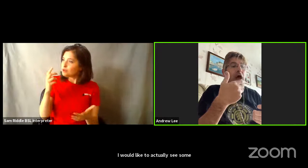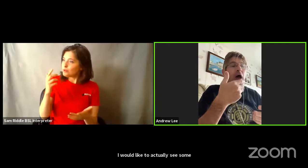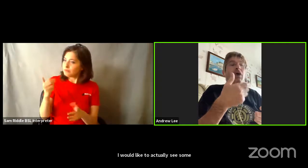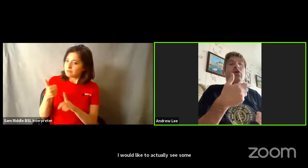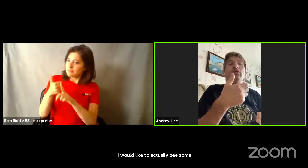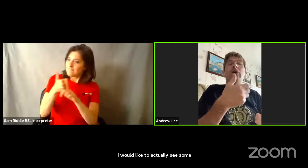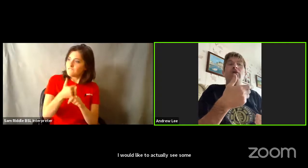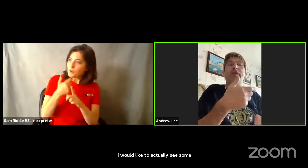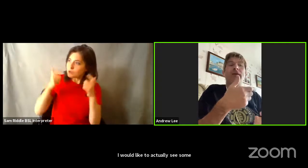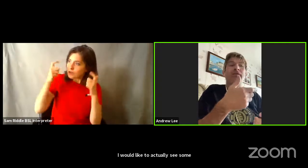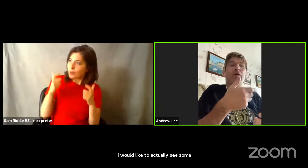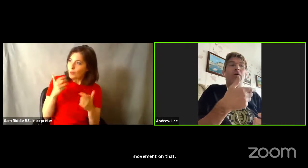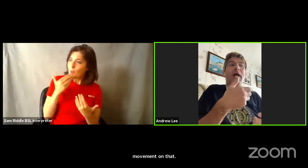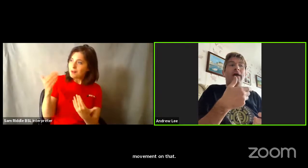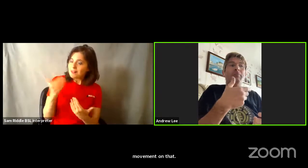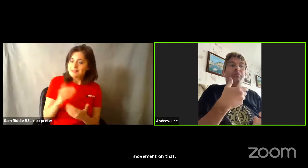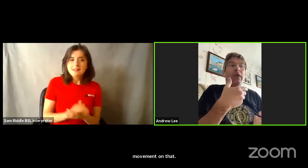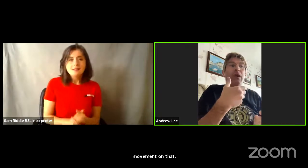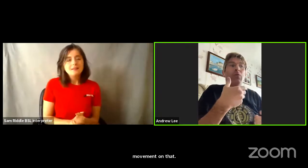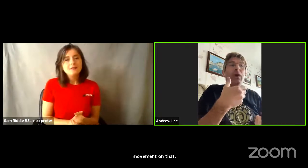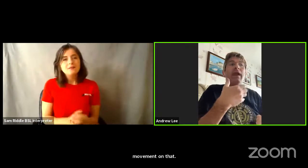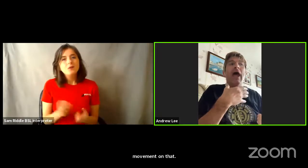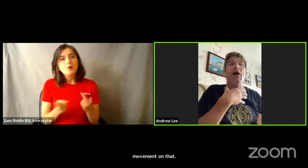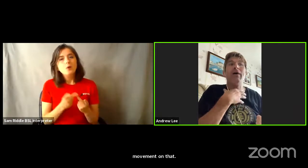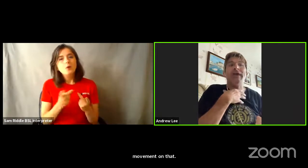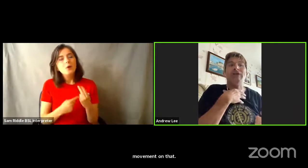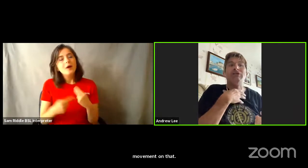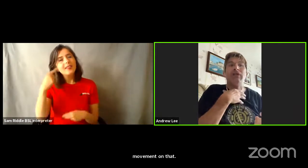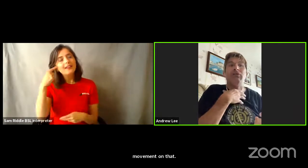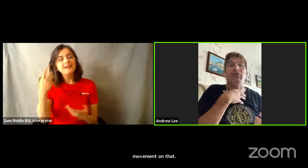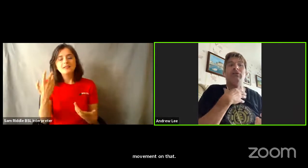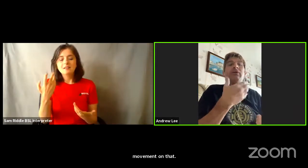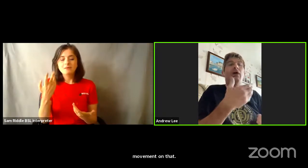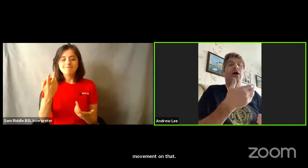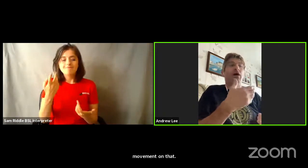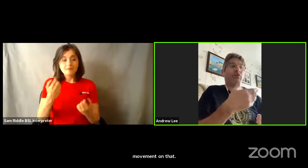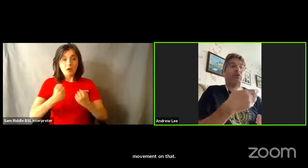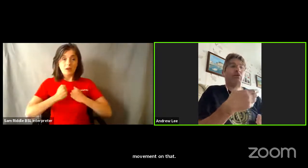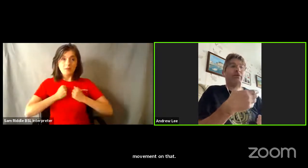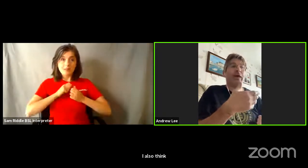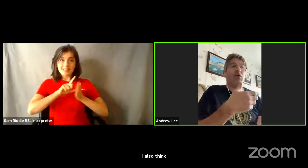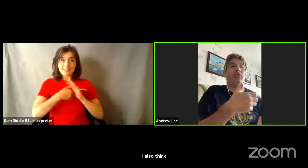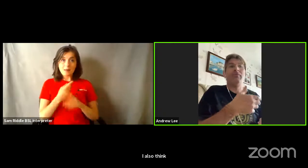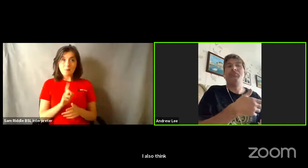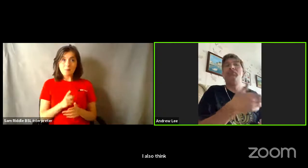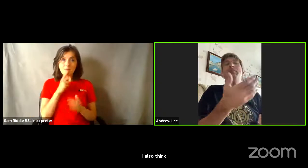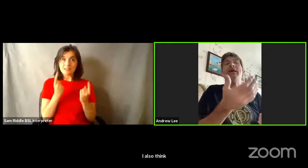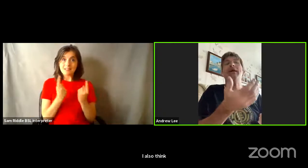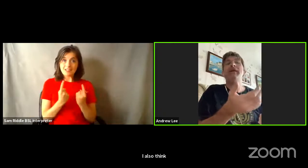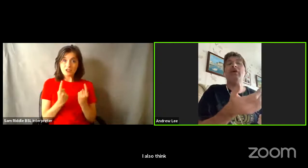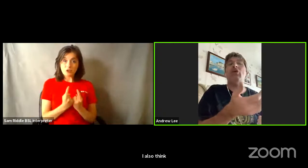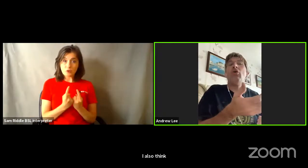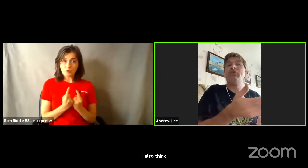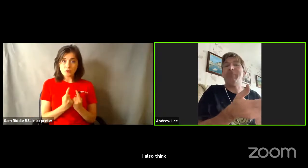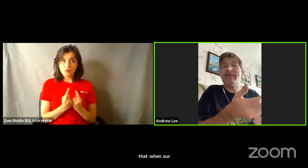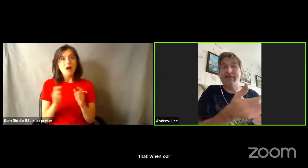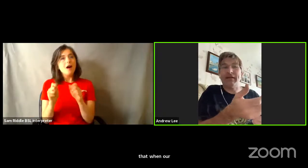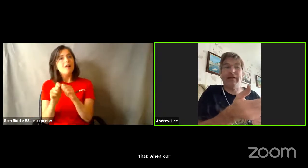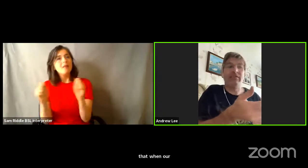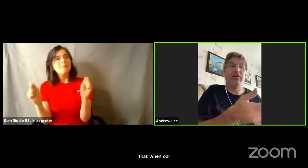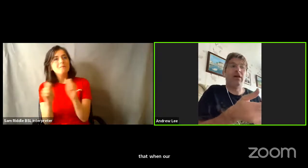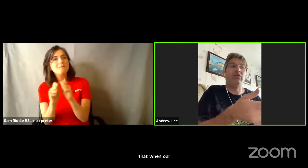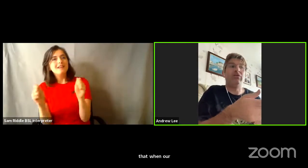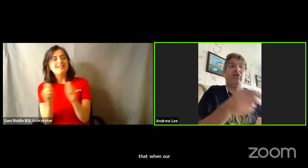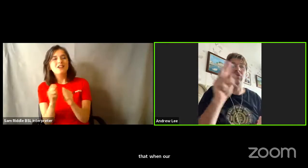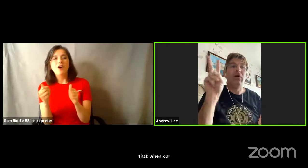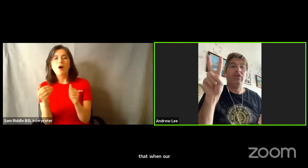that. I also think that when our issues are talked about, the media